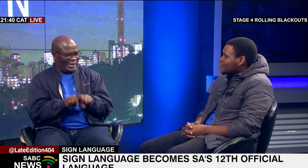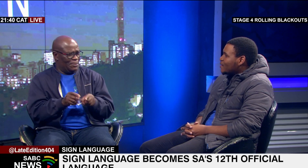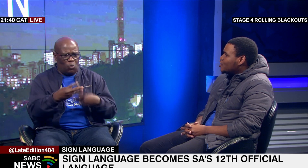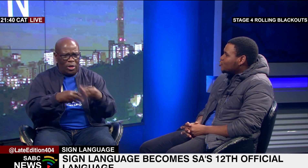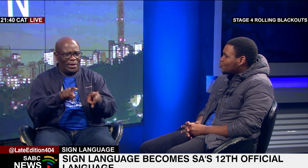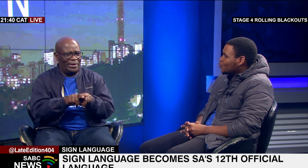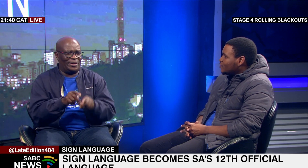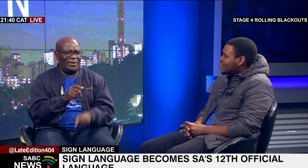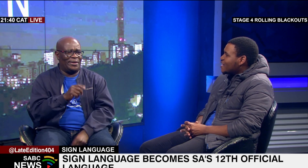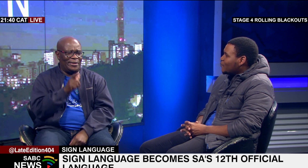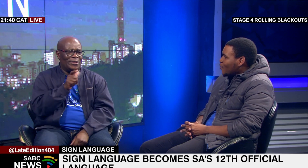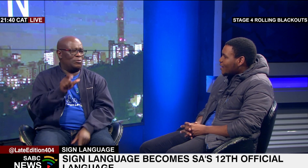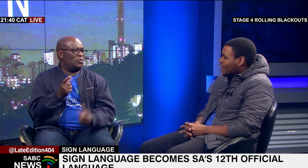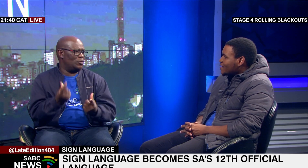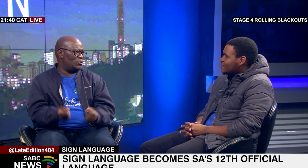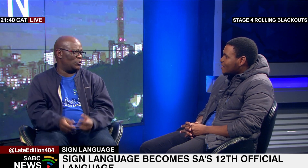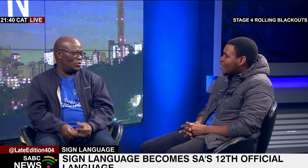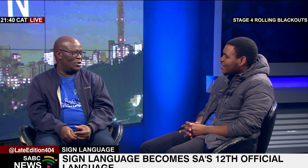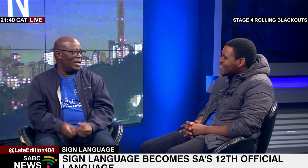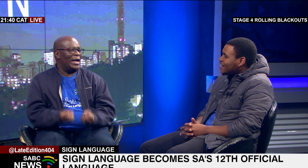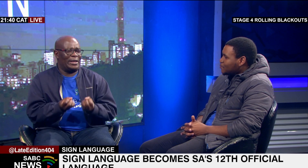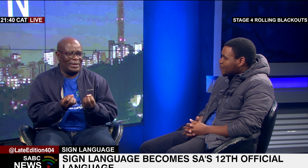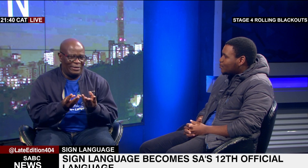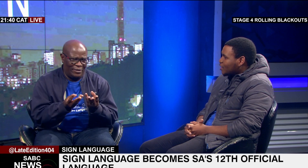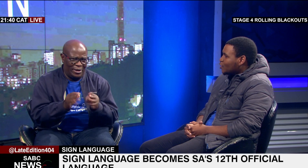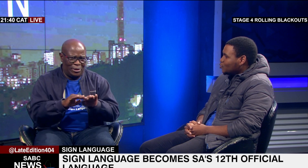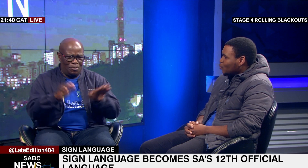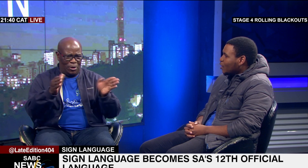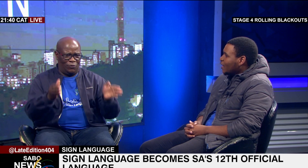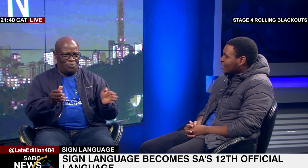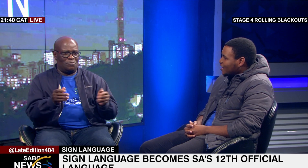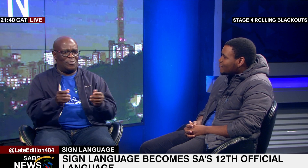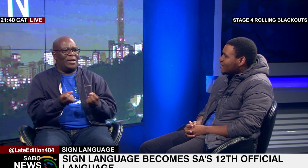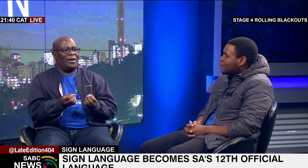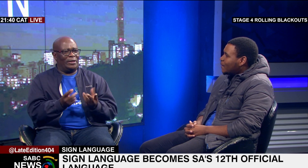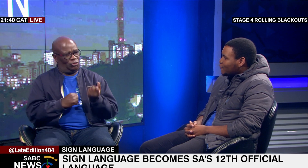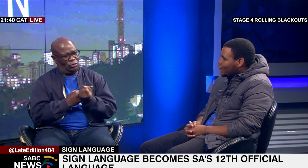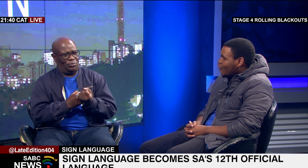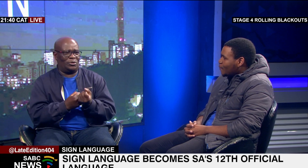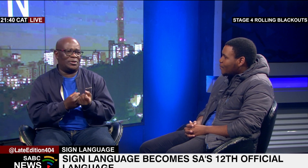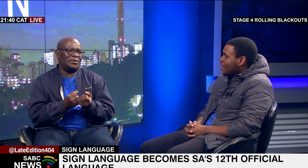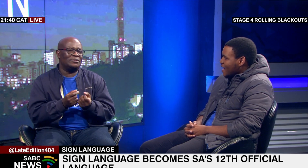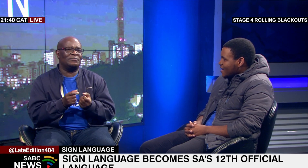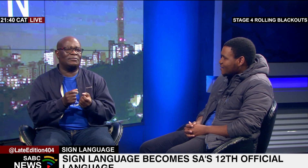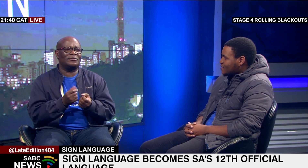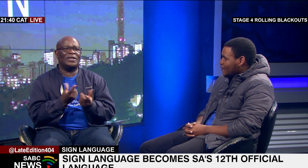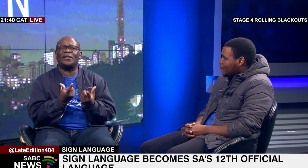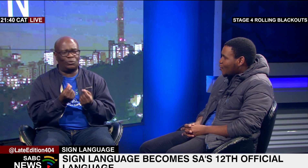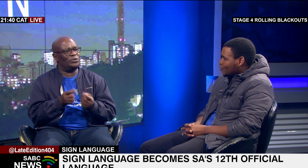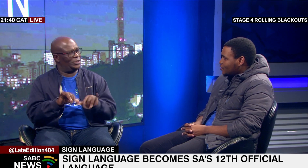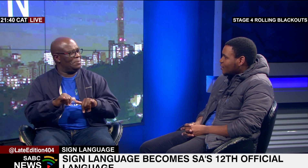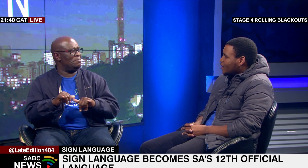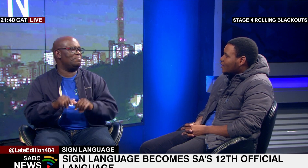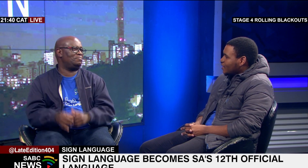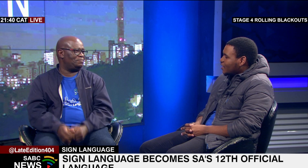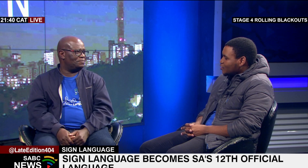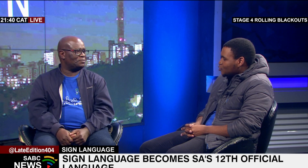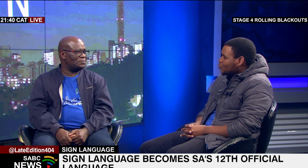much as do the same work as hearing people can do, given the platform and the support they can do.